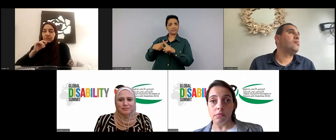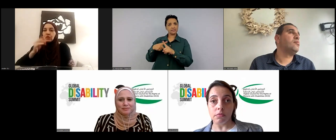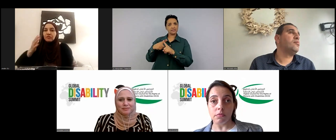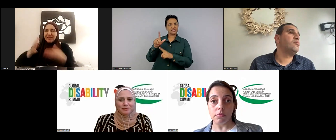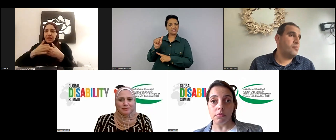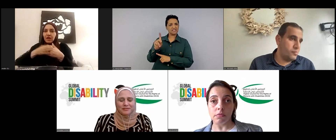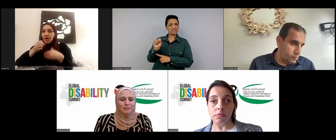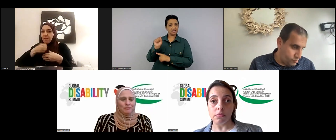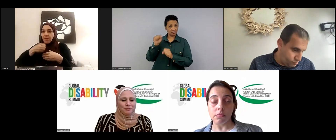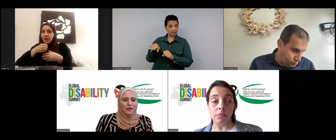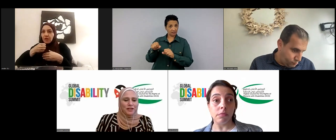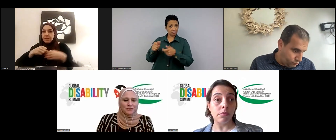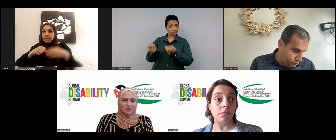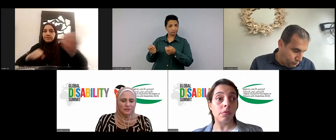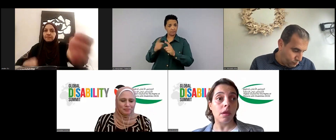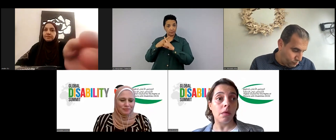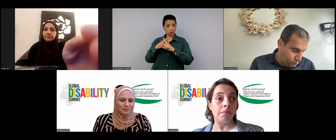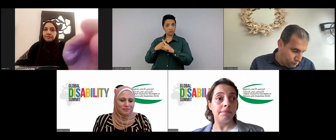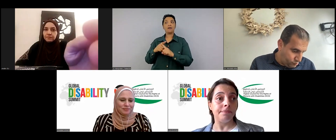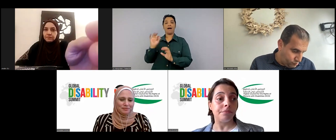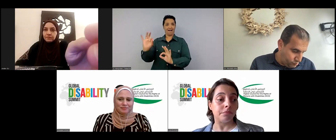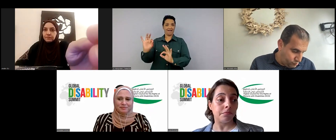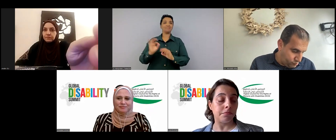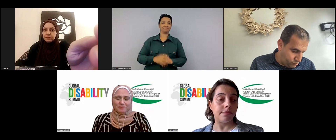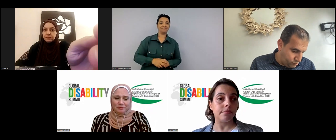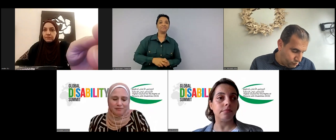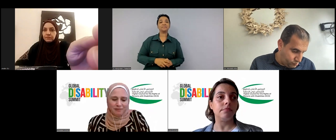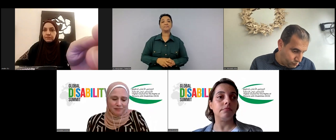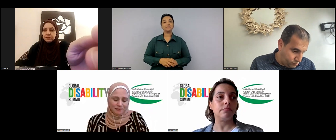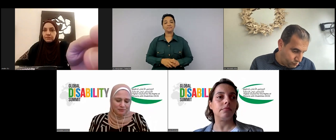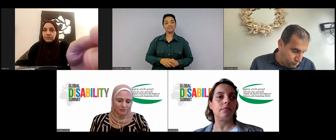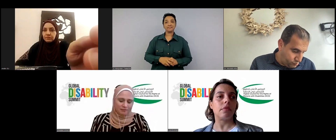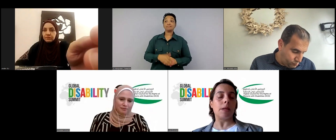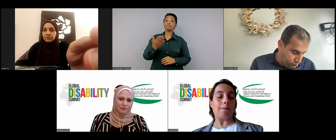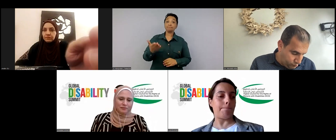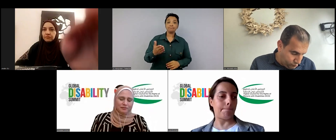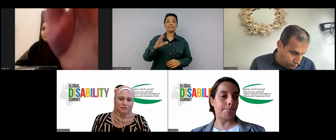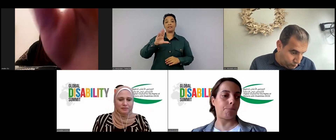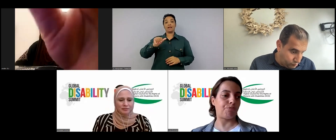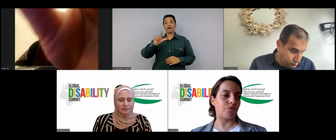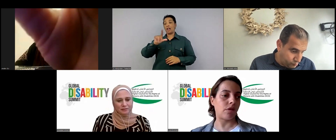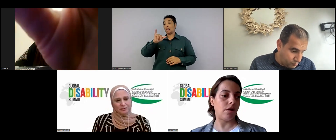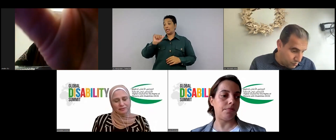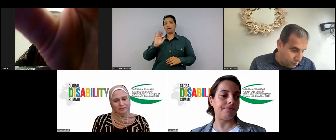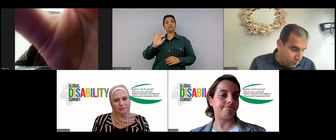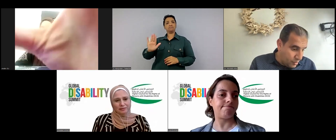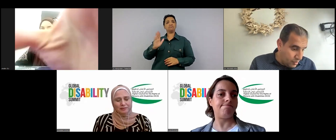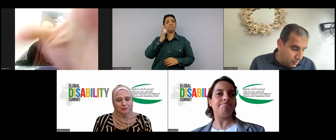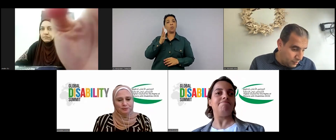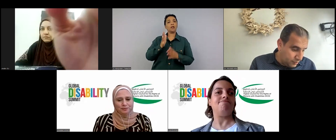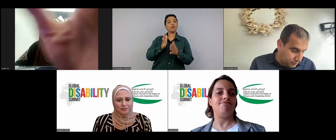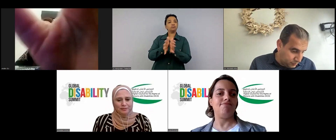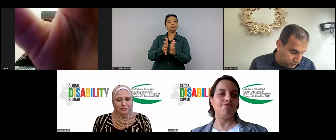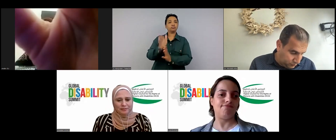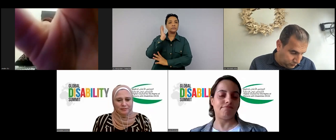Mustafa. Yeah, go ahead, Okay. Doctor. So yeah, so Alia Zreqat, she will give a